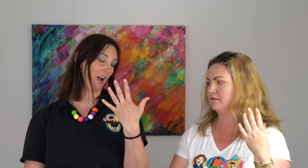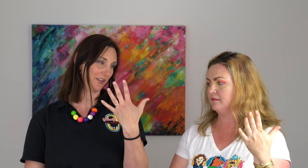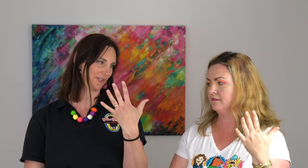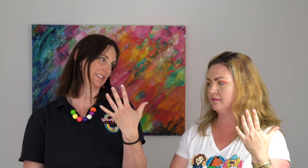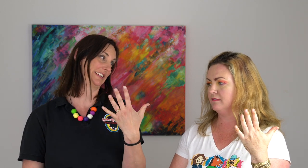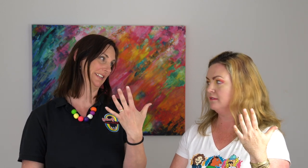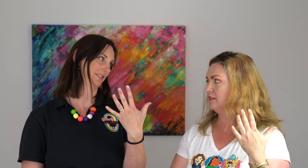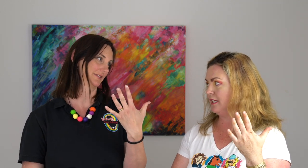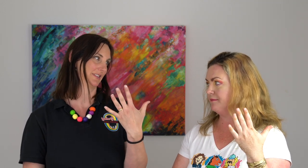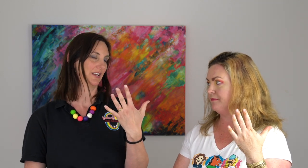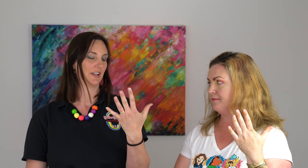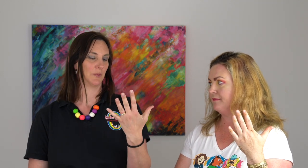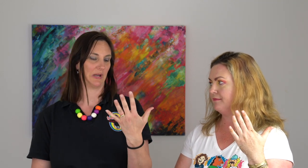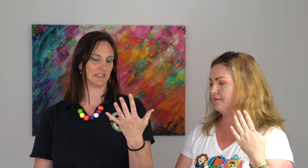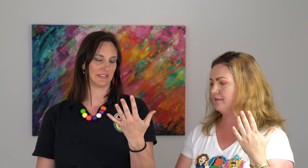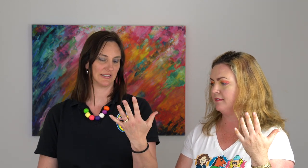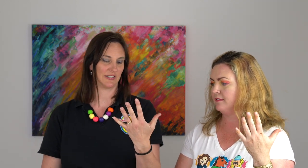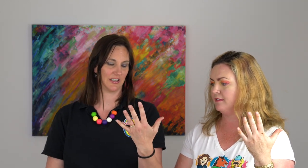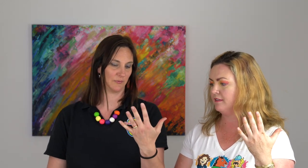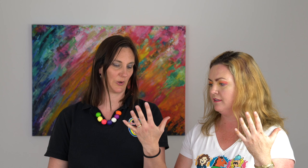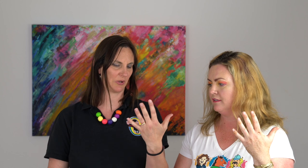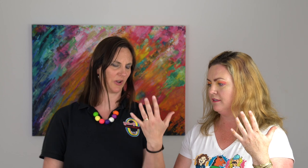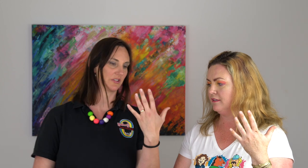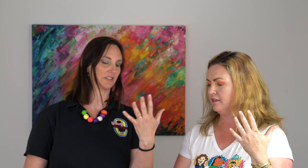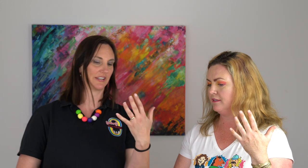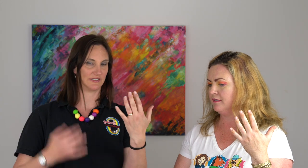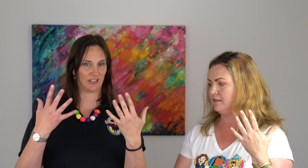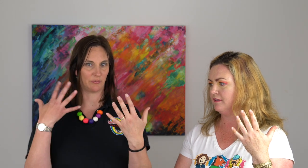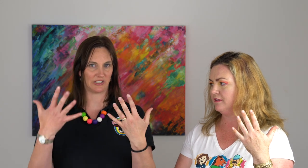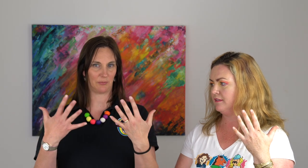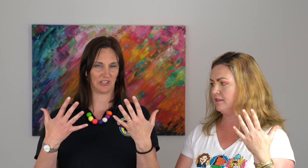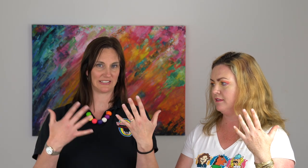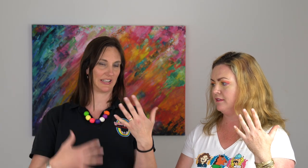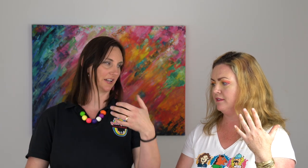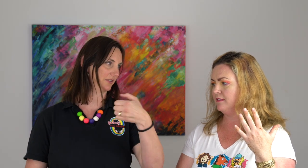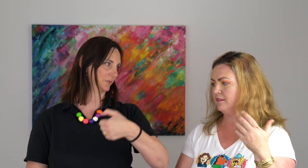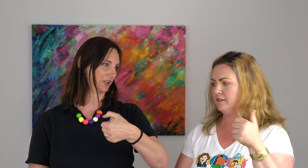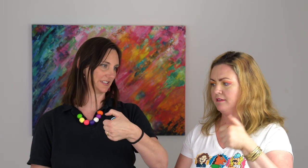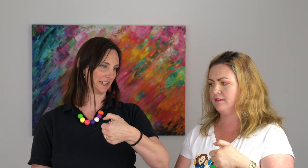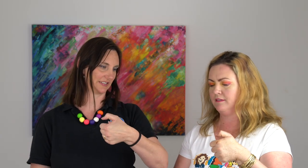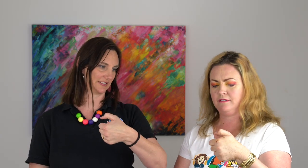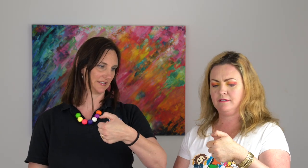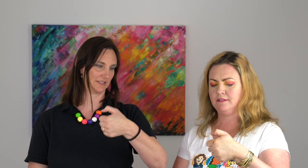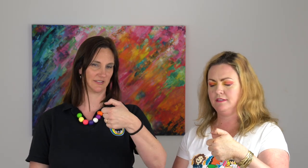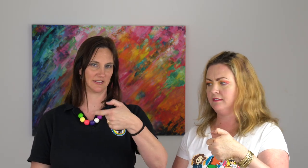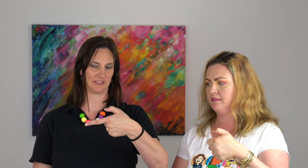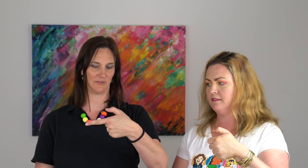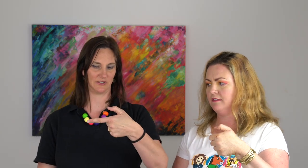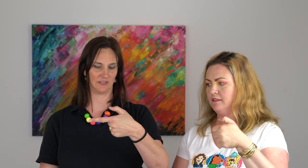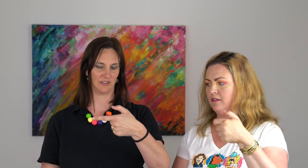1, 2, 3, 4, 5. That's easy. Yeah. But when we go to the next, instead of bringing up our next hand, we go 6, 7. Oh,